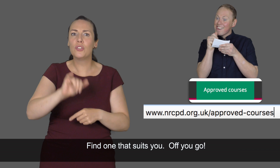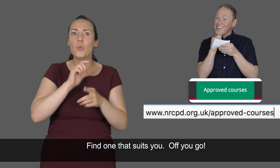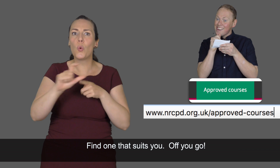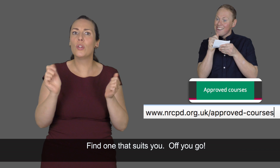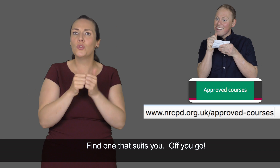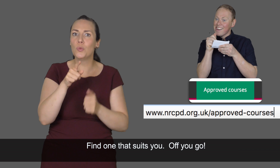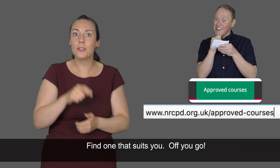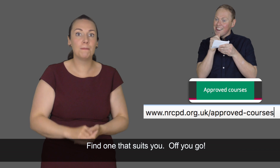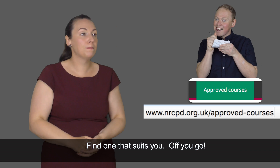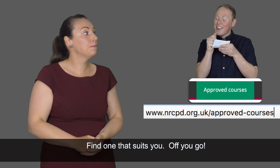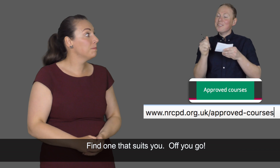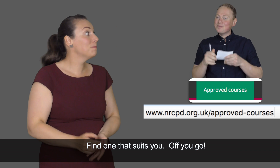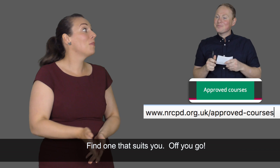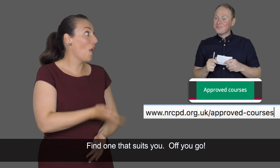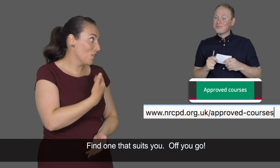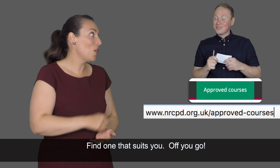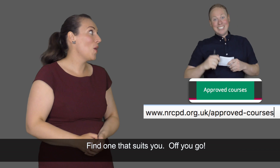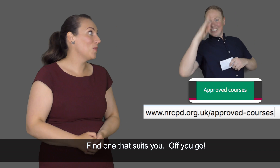Find one that suits you. Off you go!